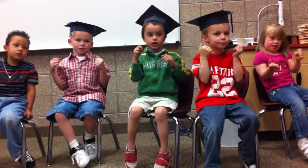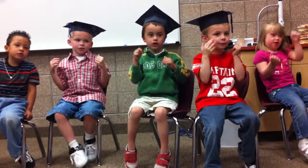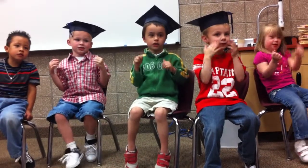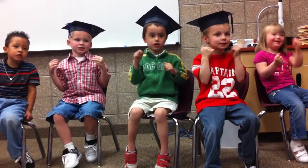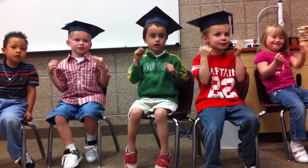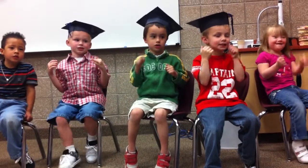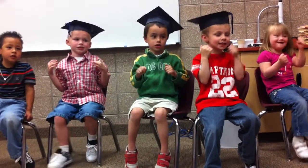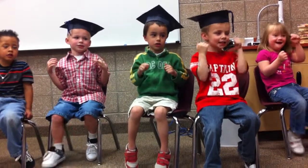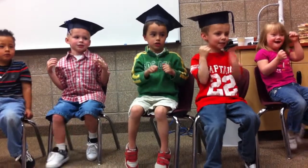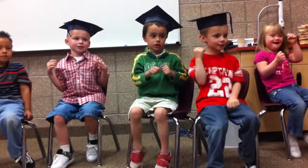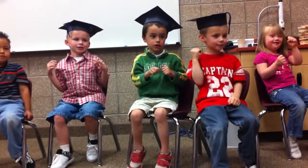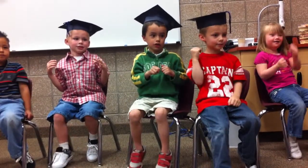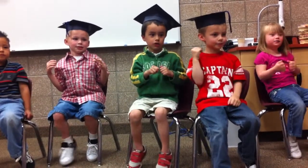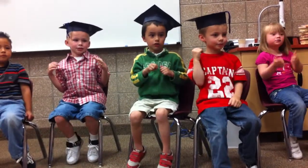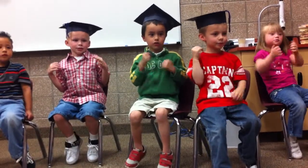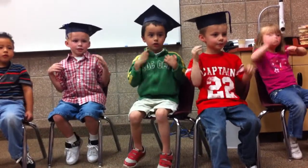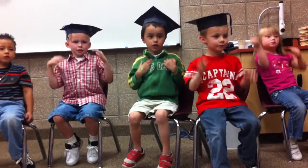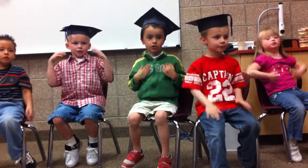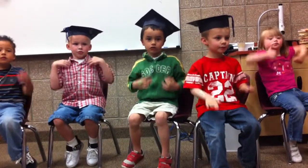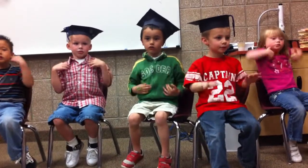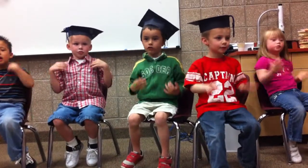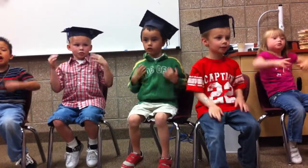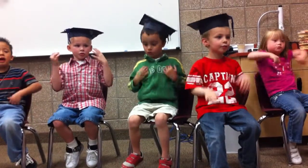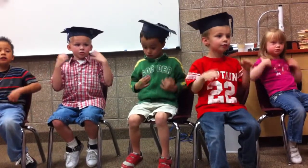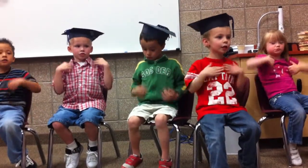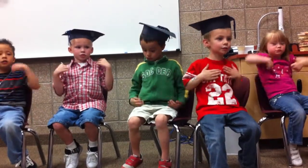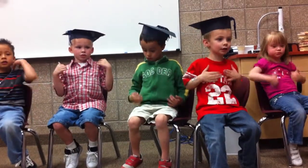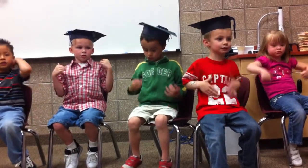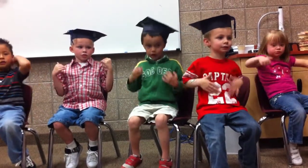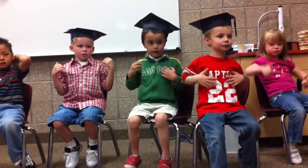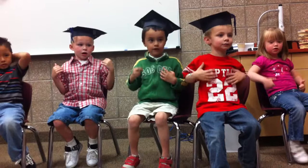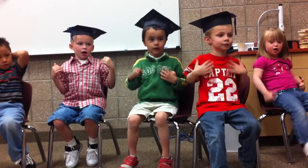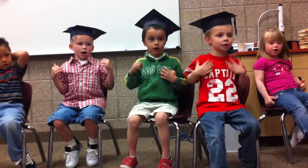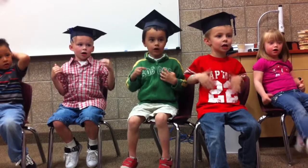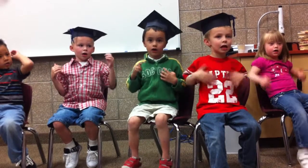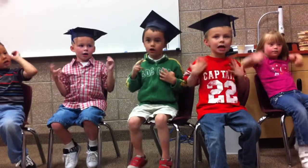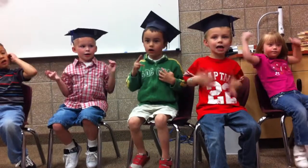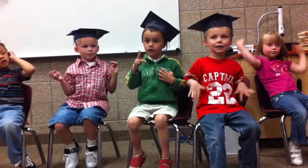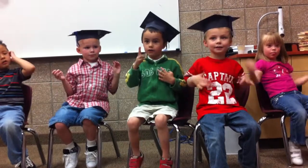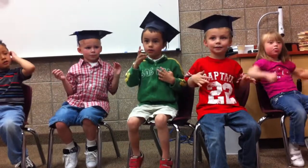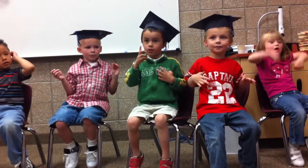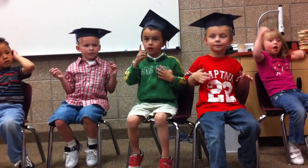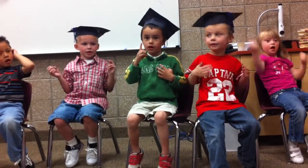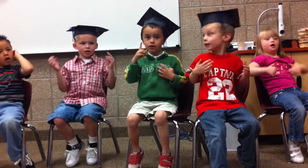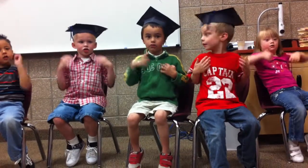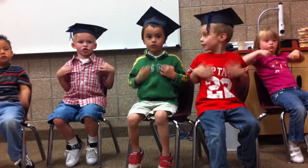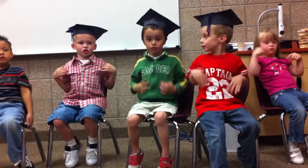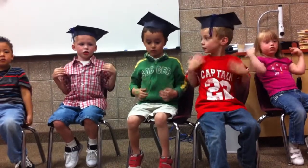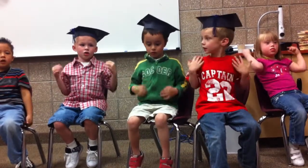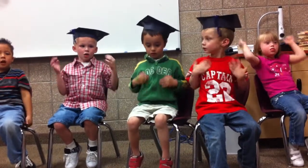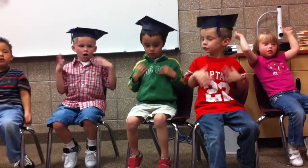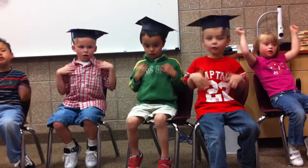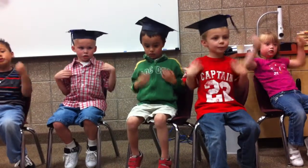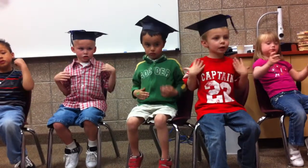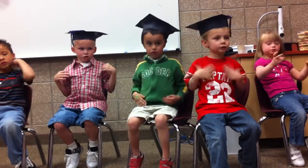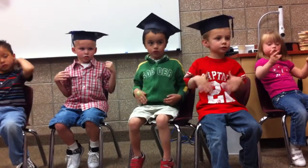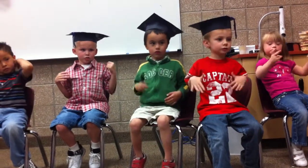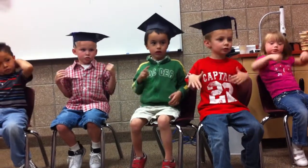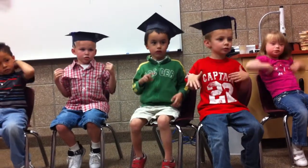-t-t. Undershirt, undershirt, a-a-a. Undershirt, undershirt, u